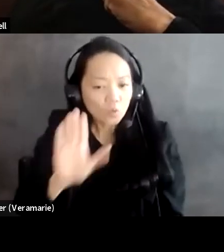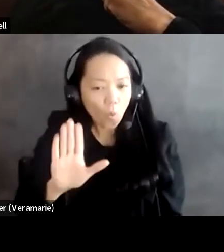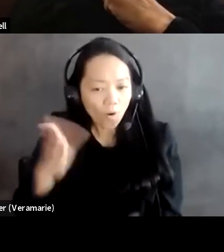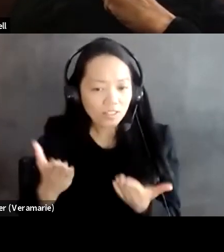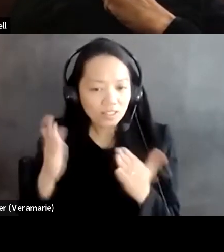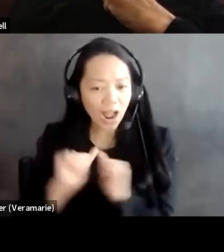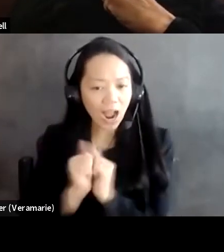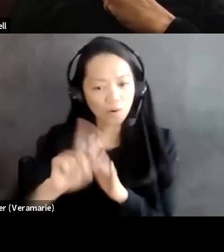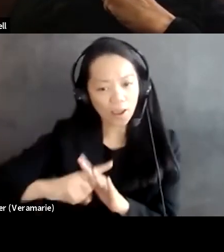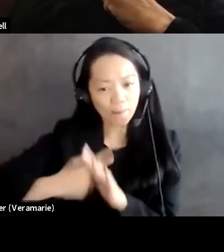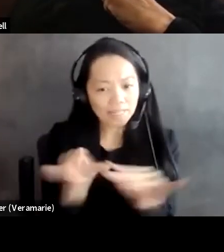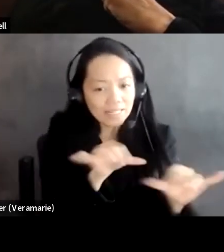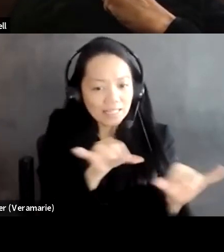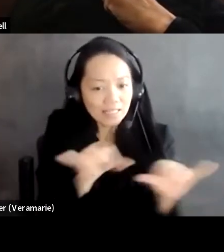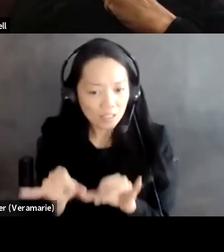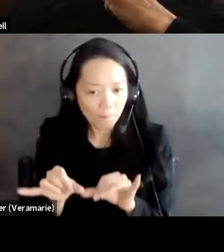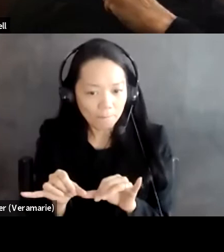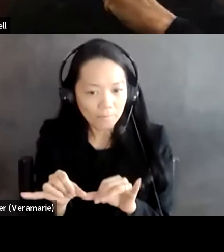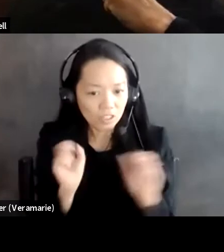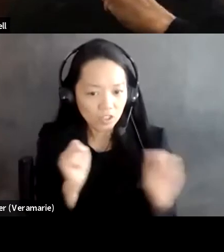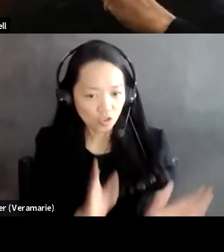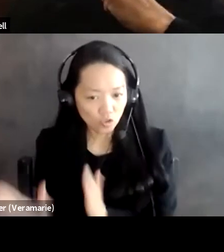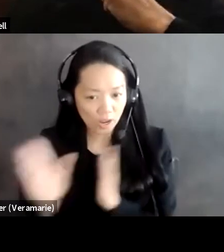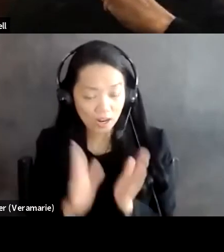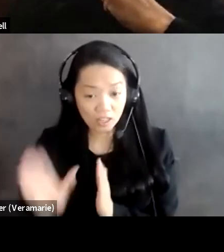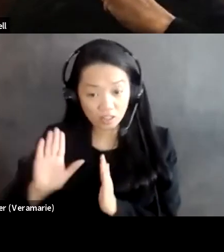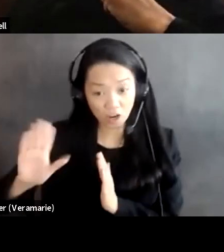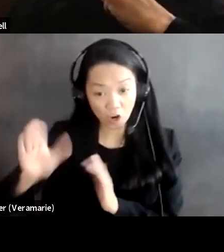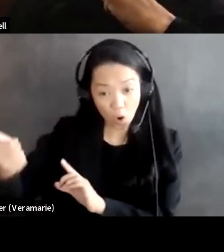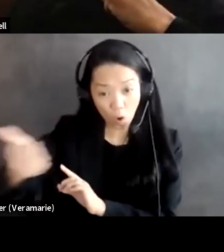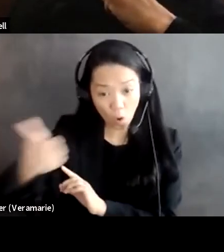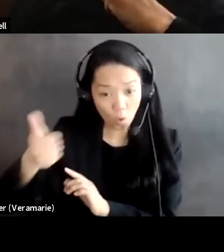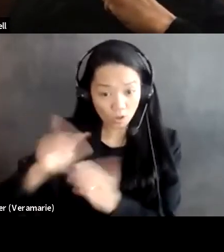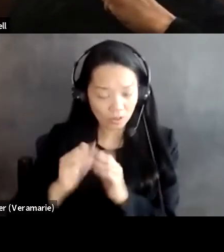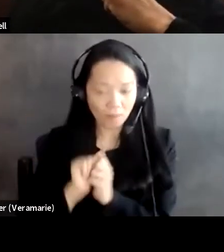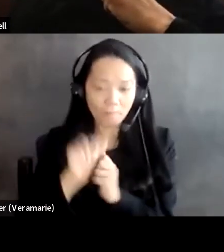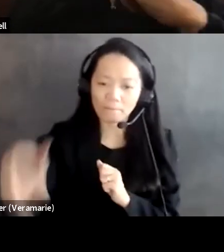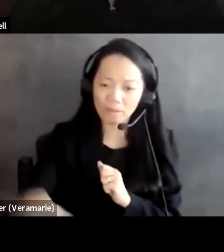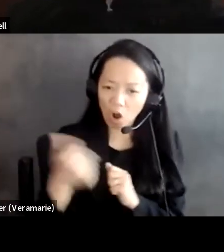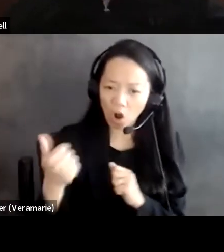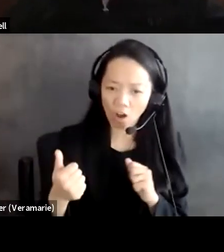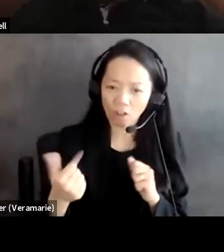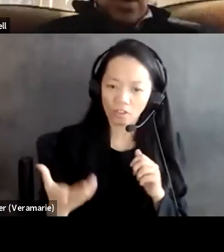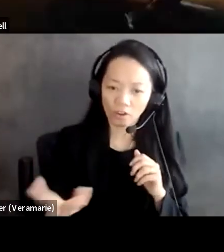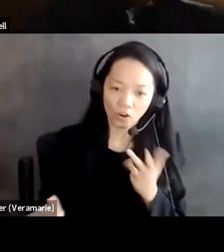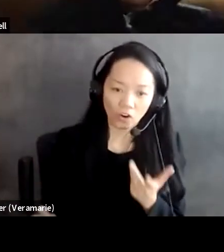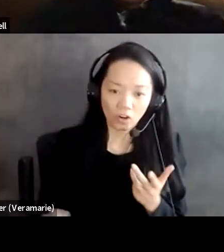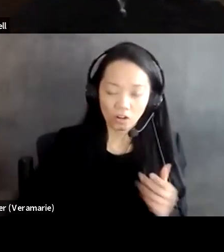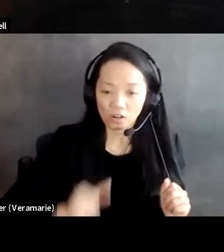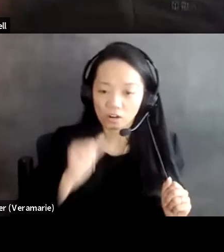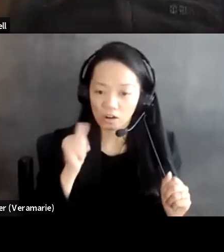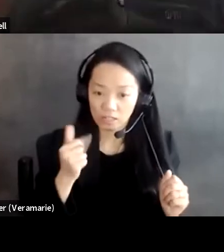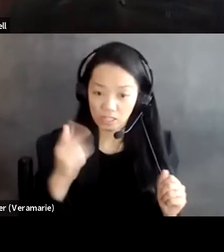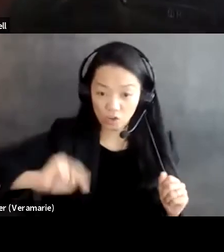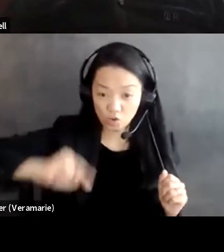about implementing similar strategies in their own community, but in other disadvantaged communities as well in